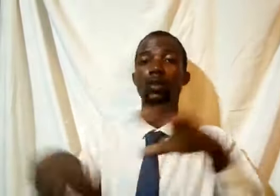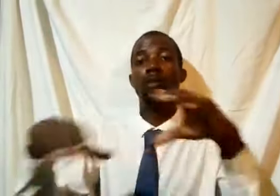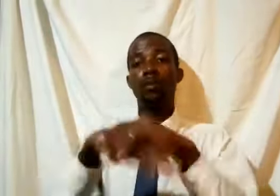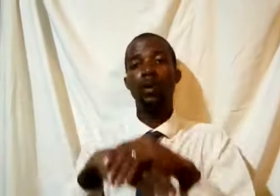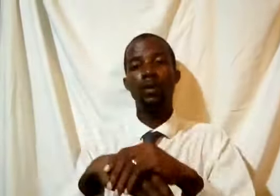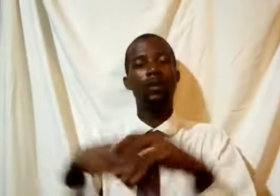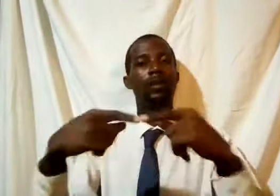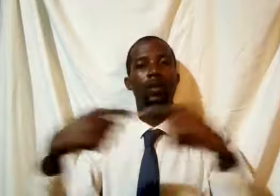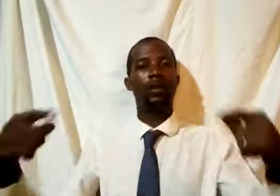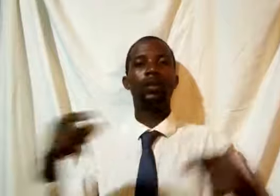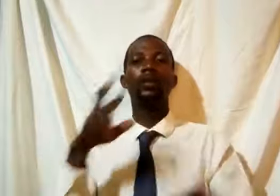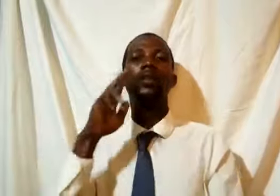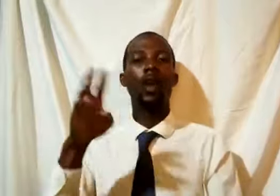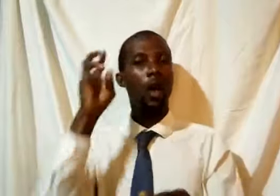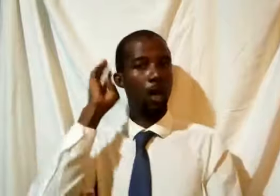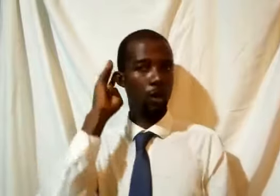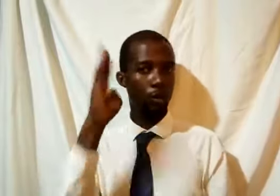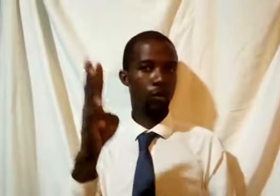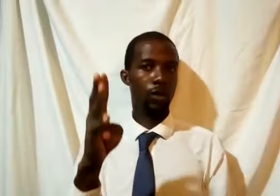that is, if she does not approve of the marriage.